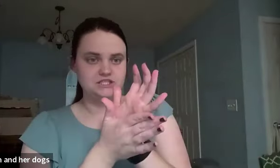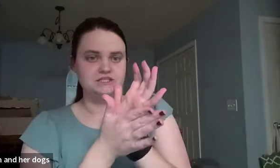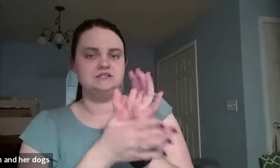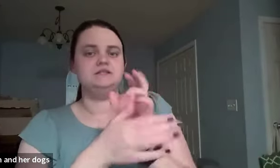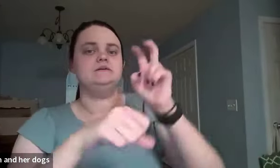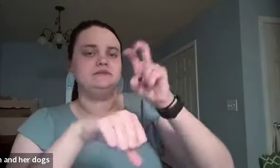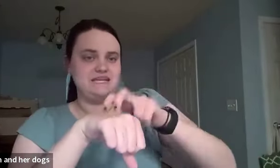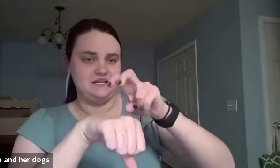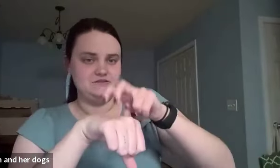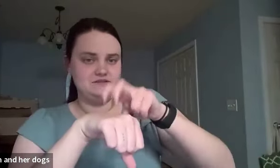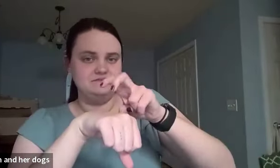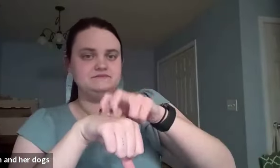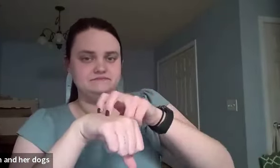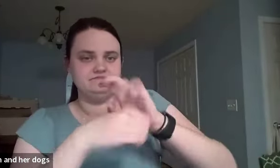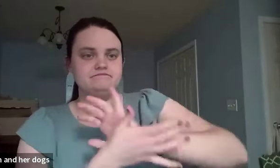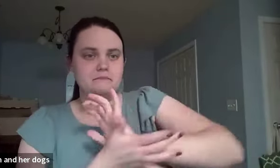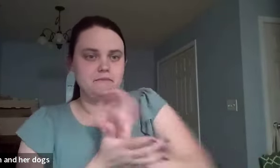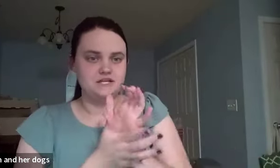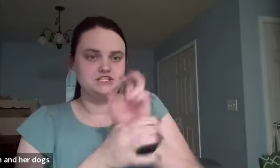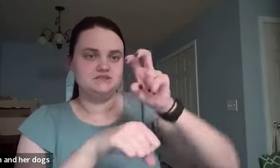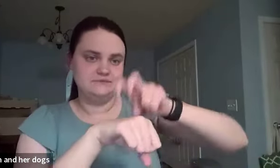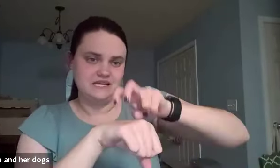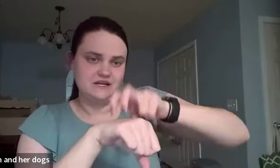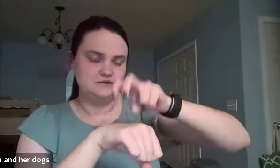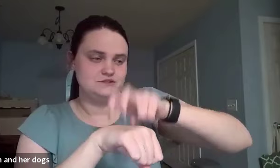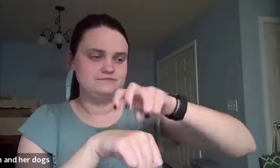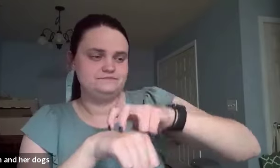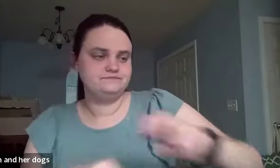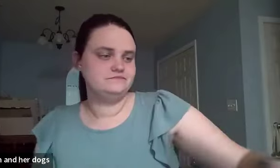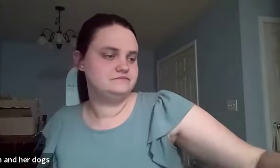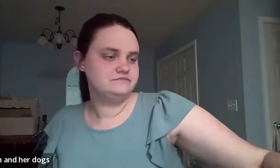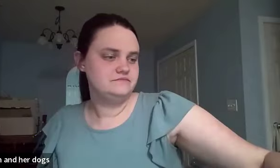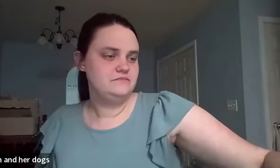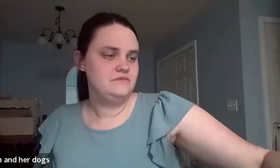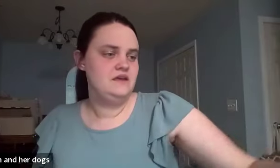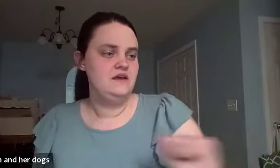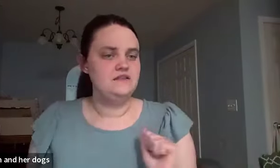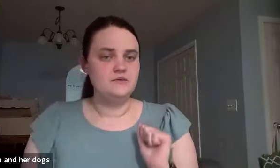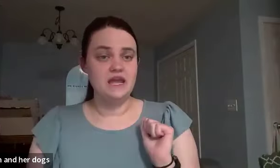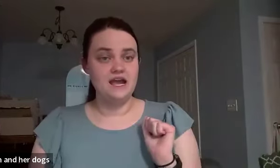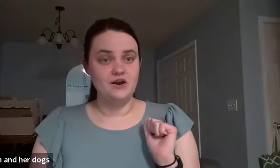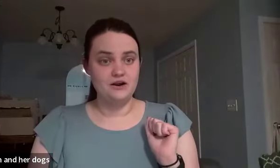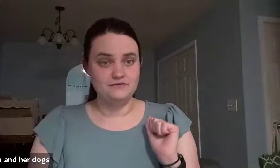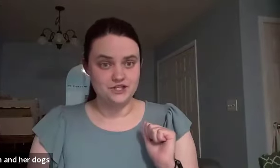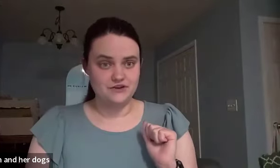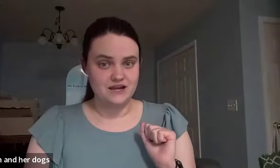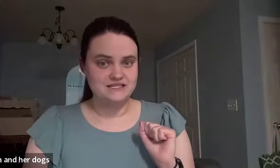mashed potatoes. Mashed potatoes. Then we had our French